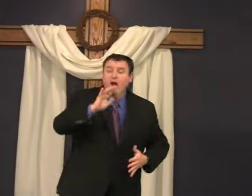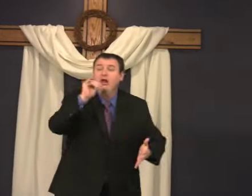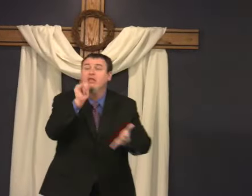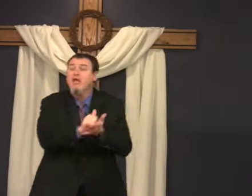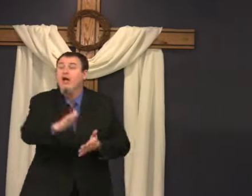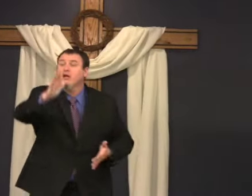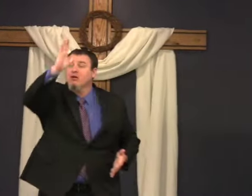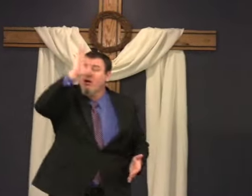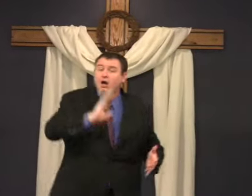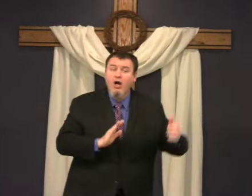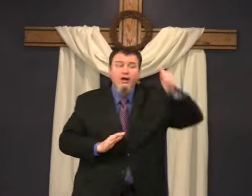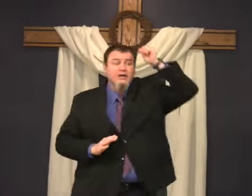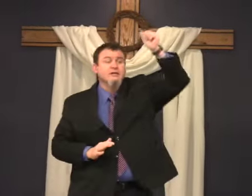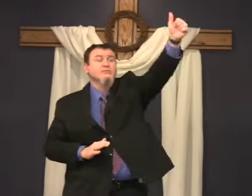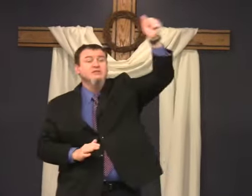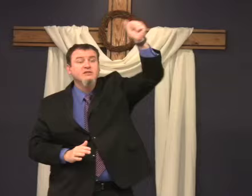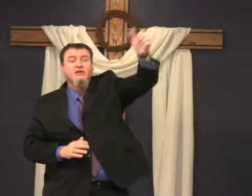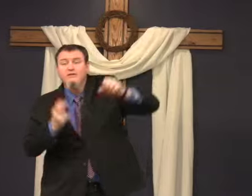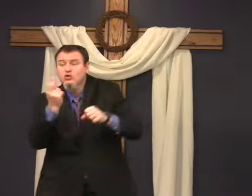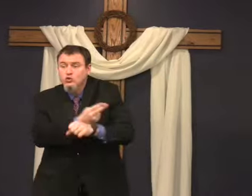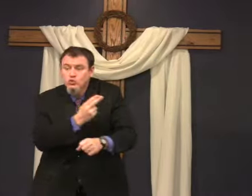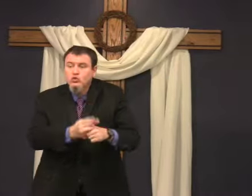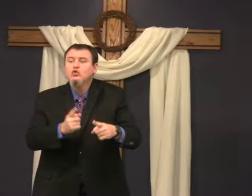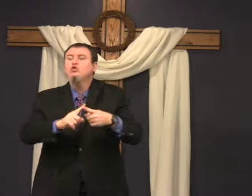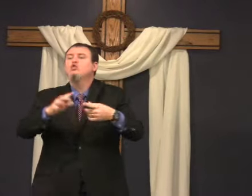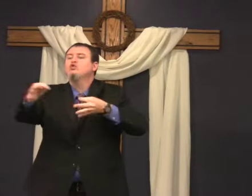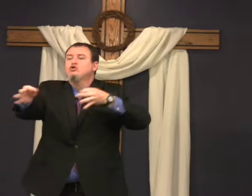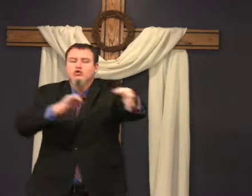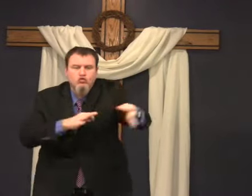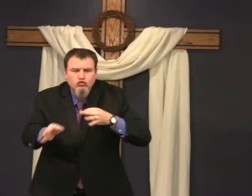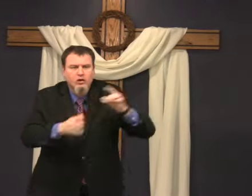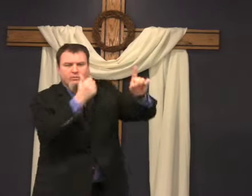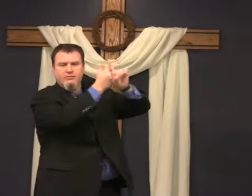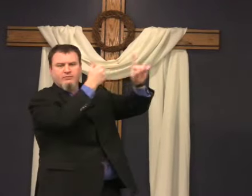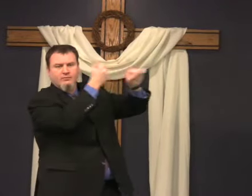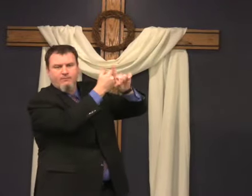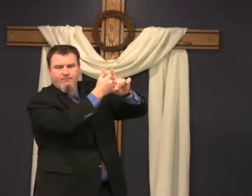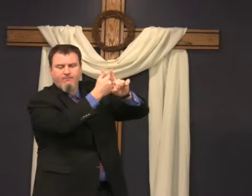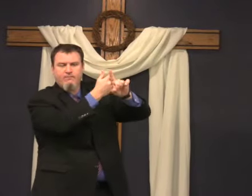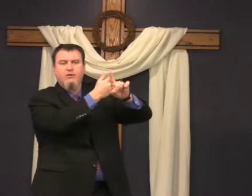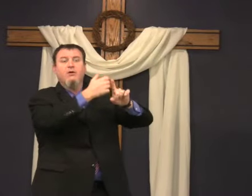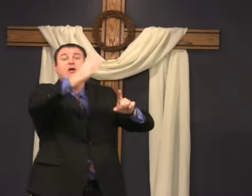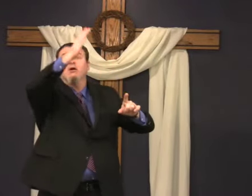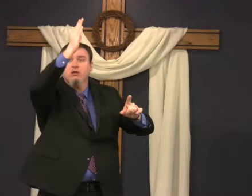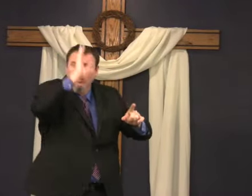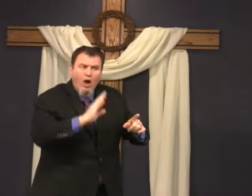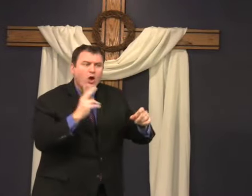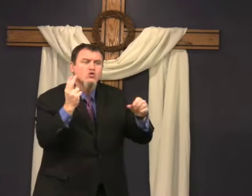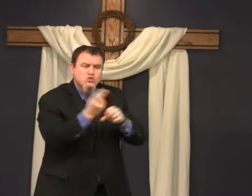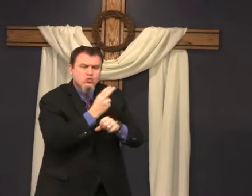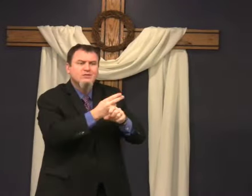Different names of God. There is the names that God himself uses to describe